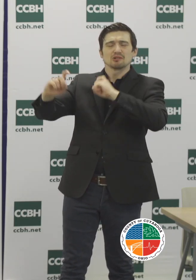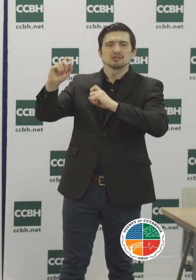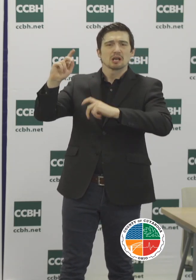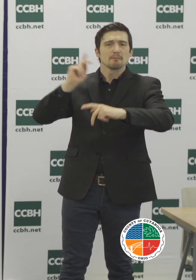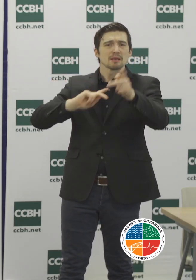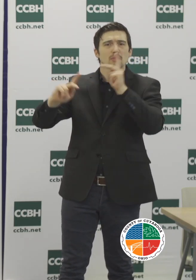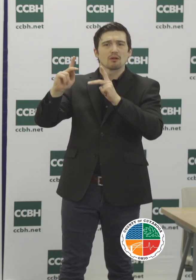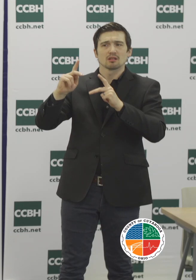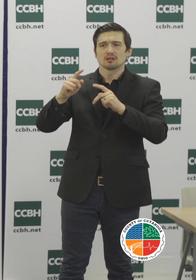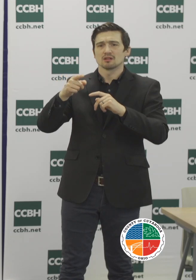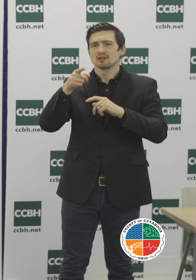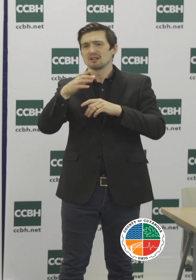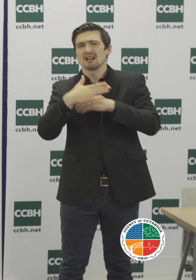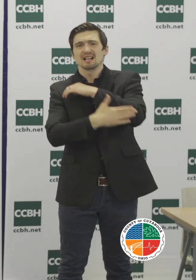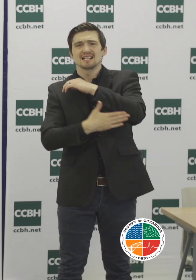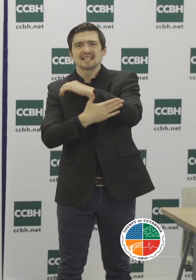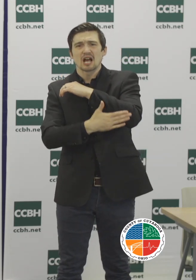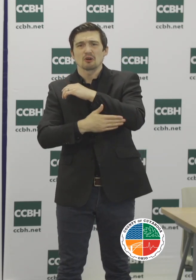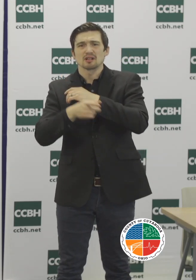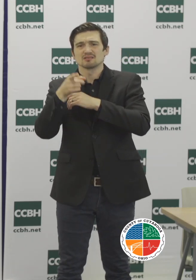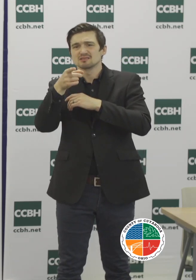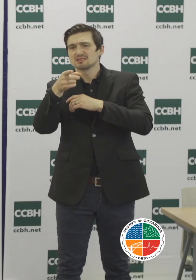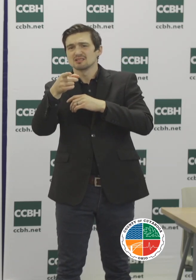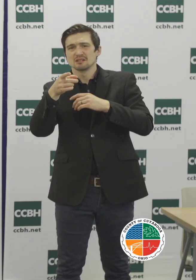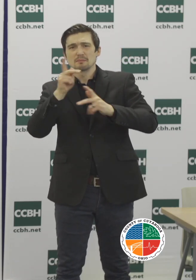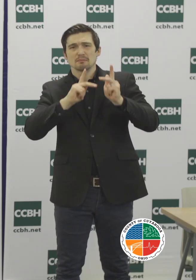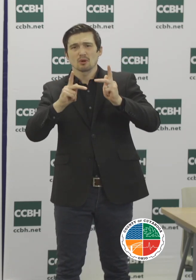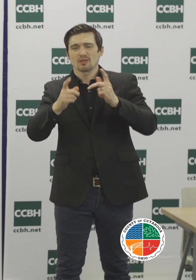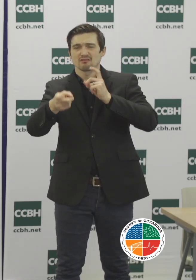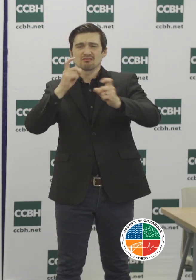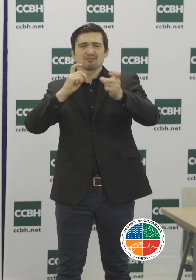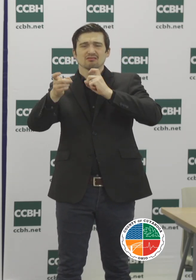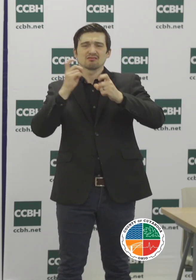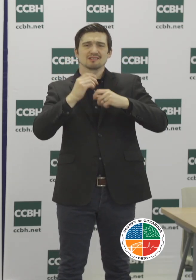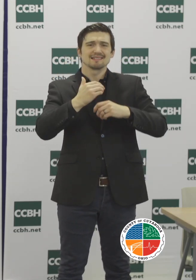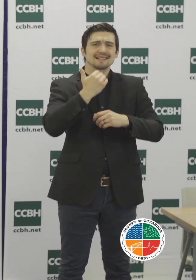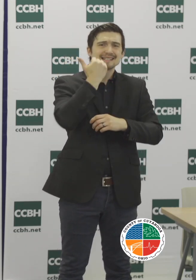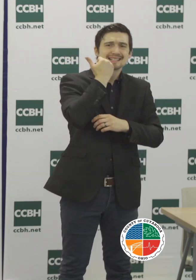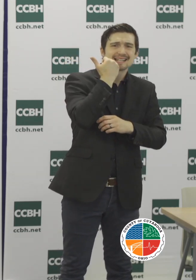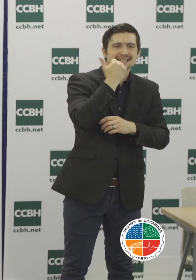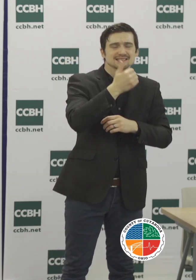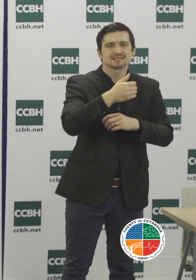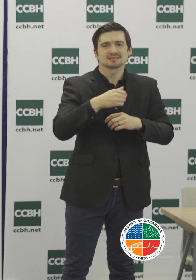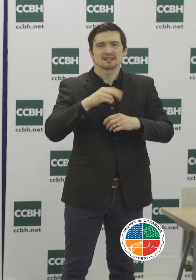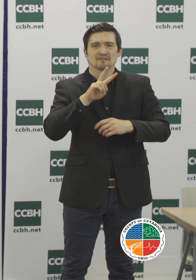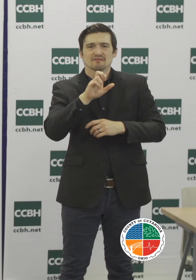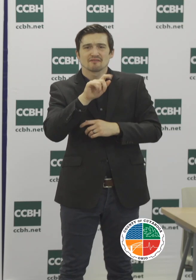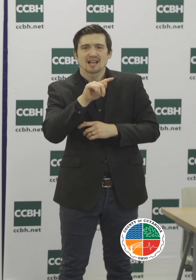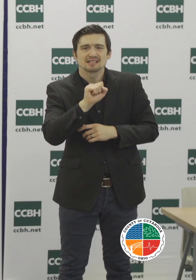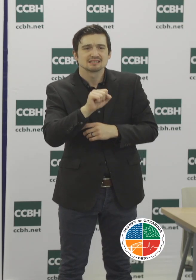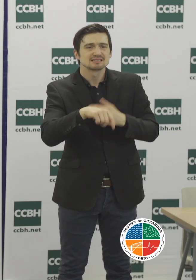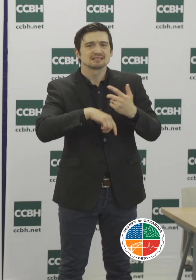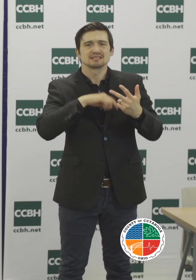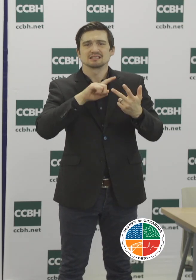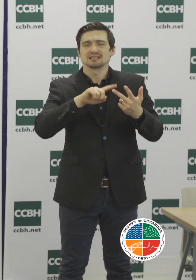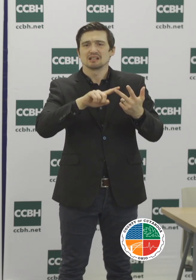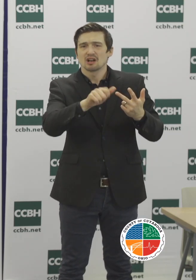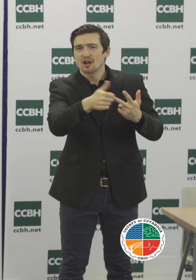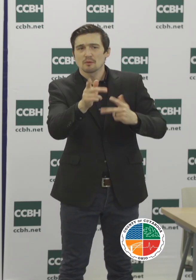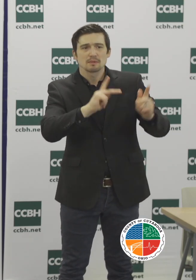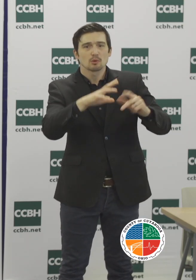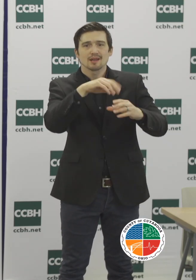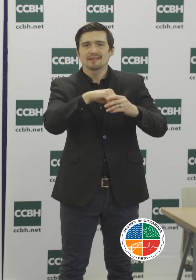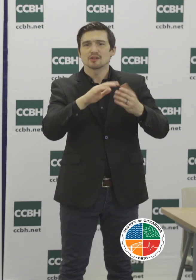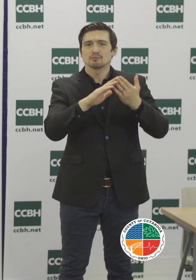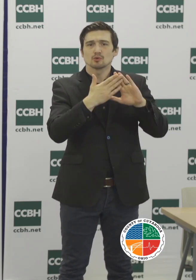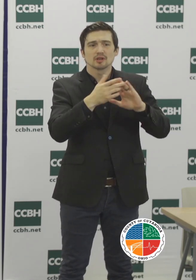made contributions, dentists and veterinarians and local companies in the area that have contributed